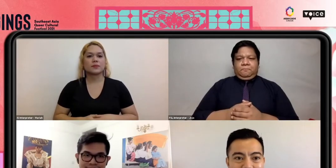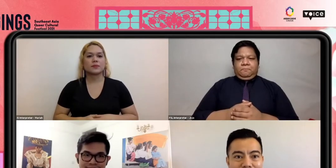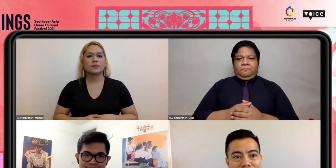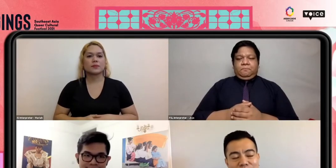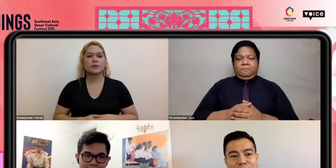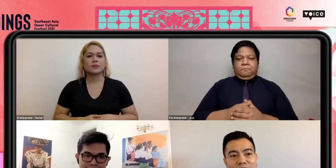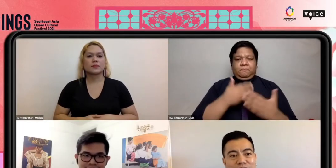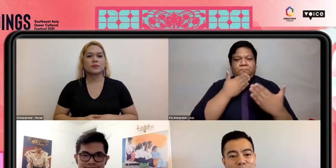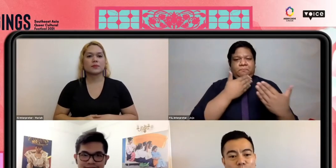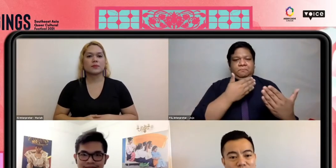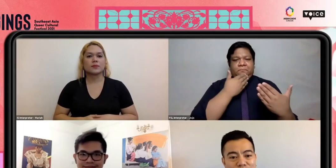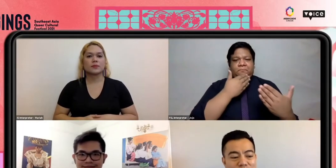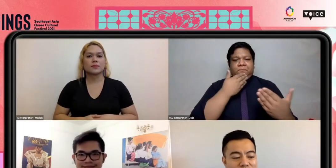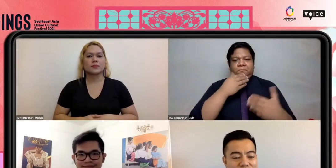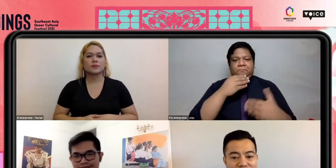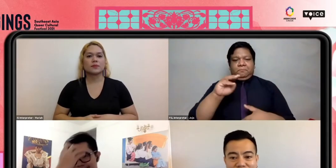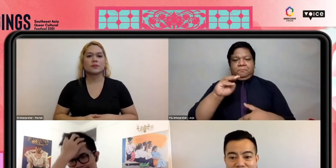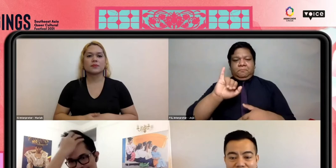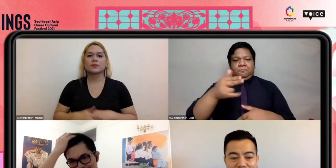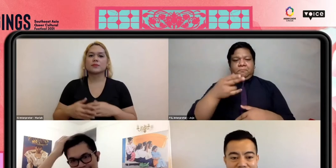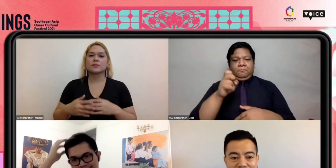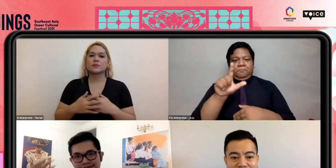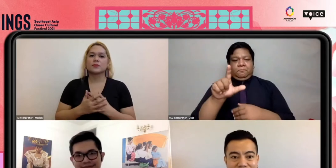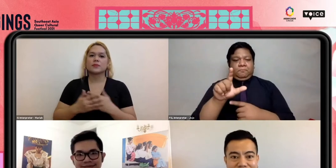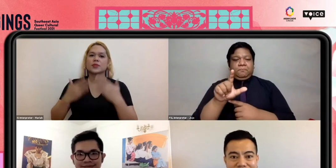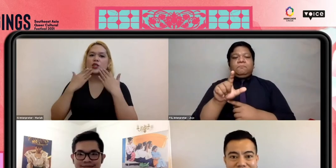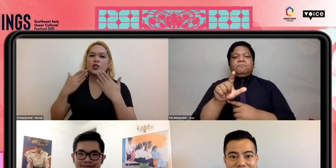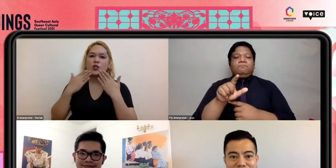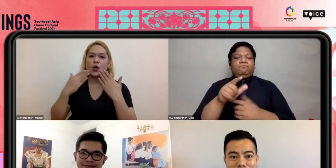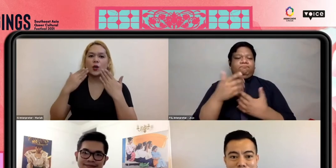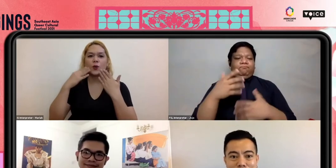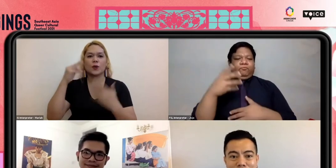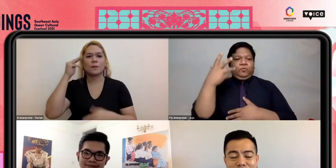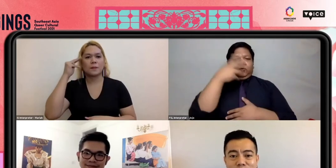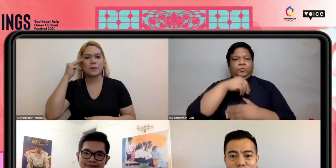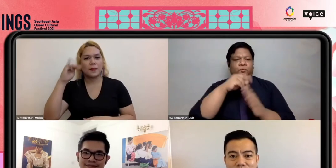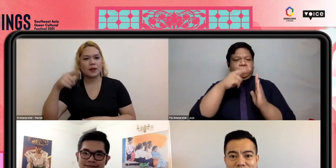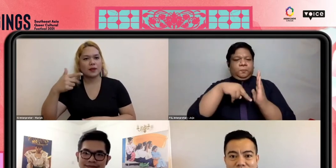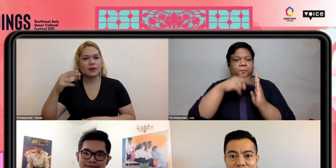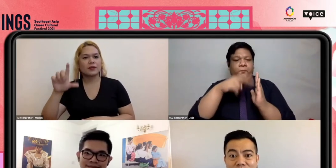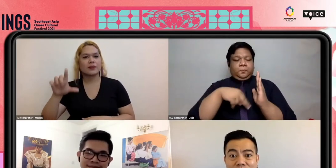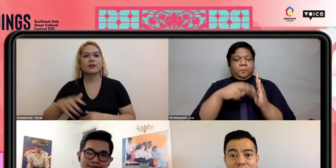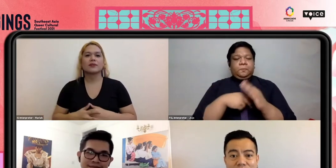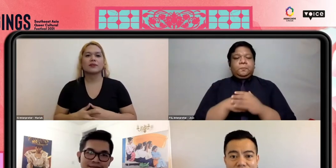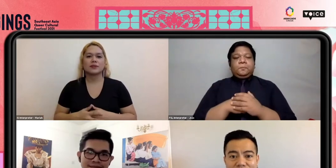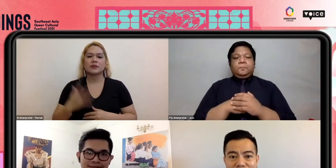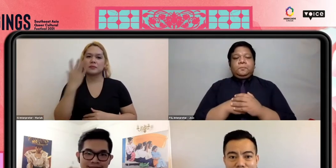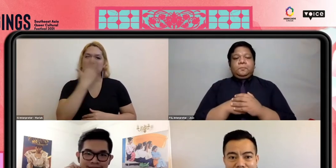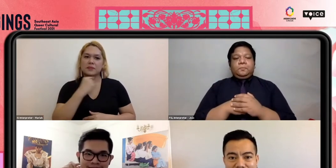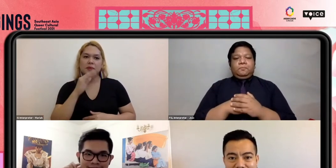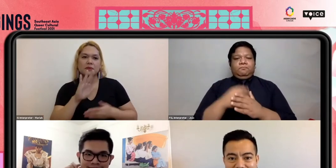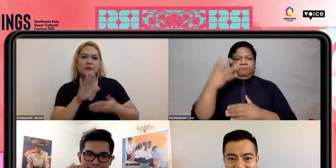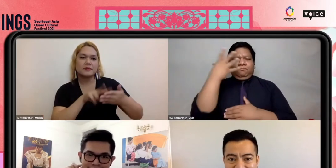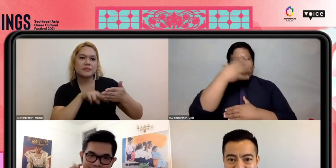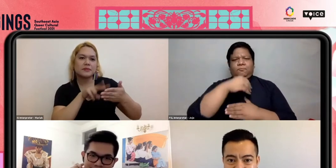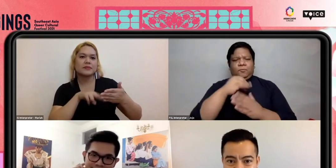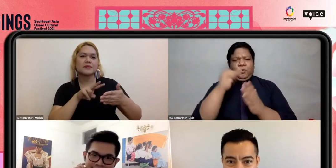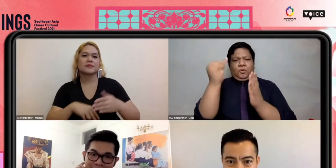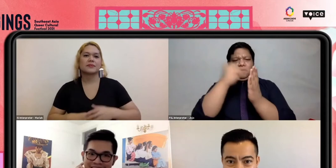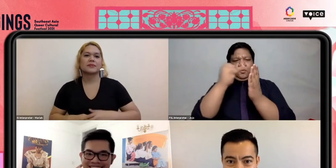Thank you, Miguel, for that wonderful reading. And I also noticed the lovely art in the